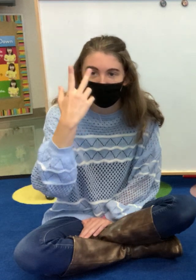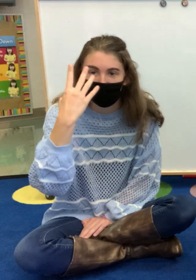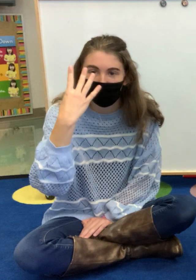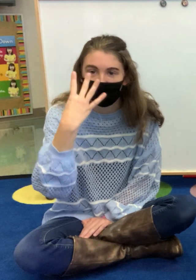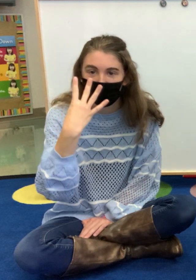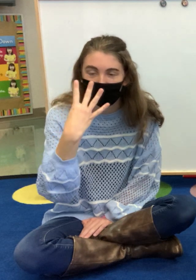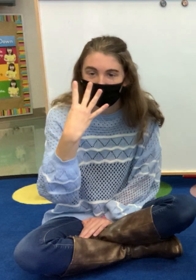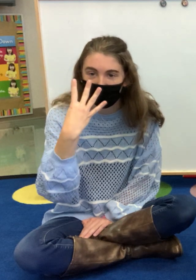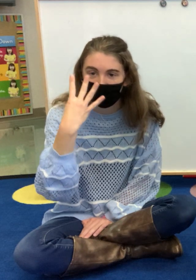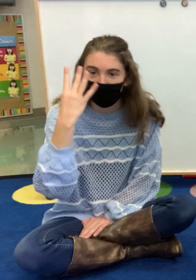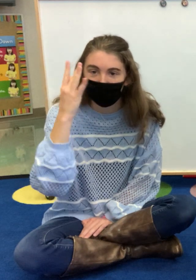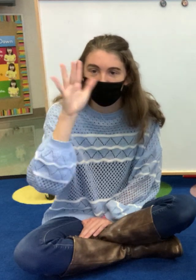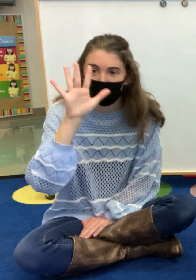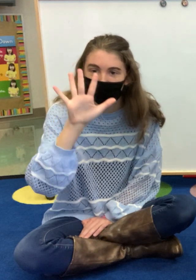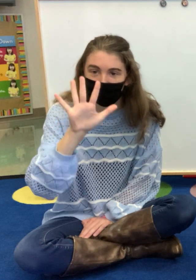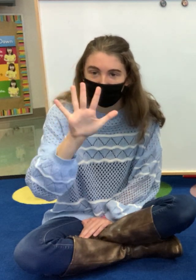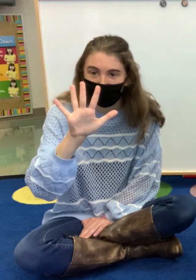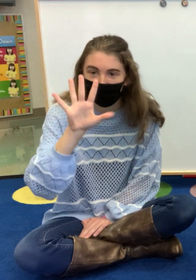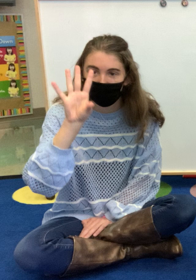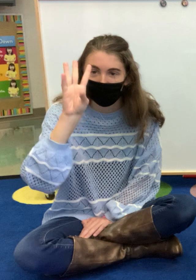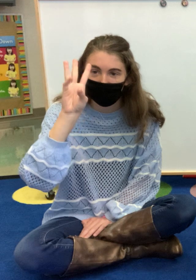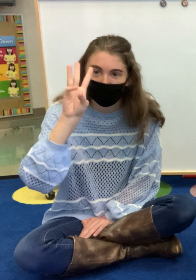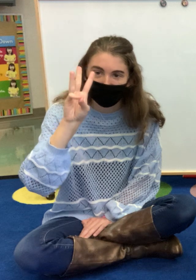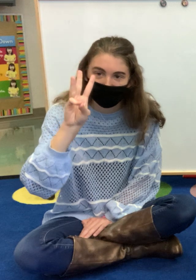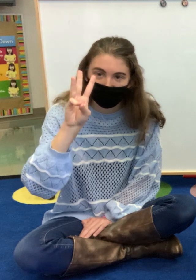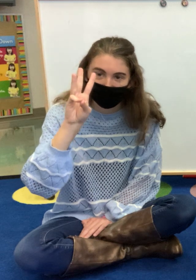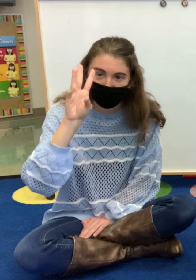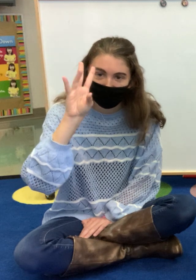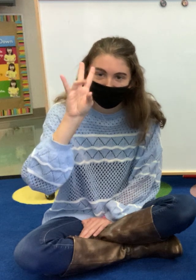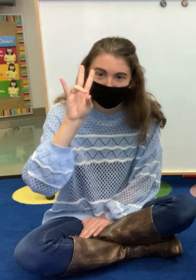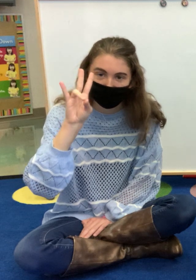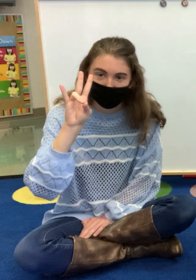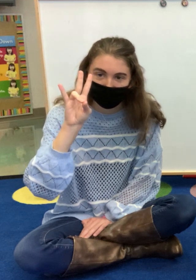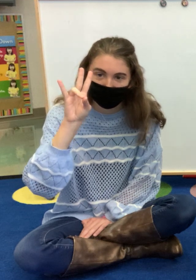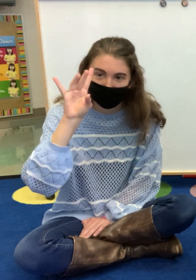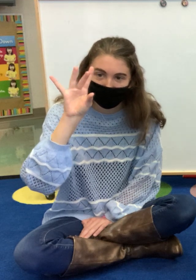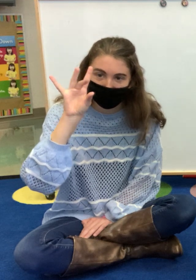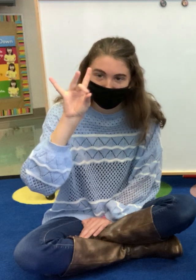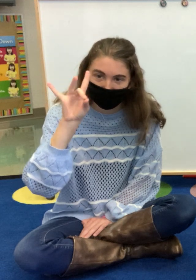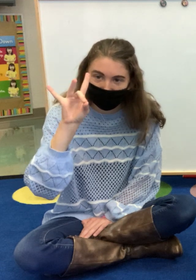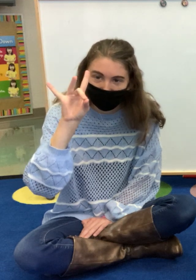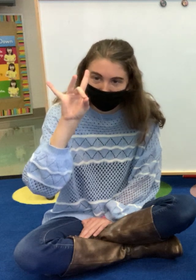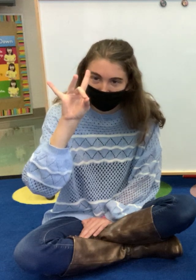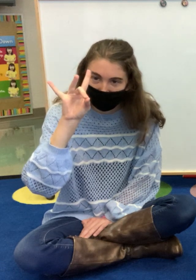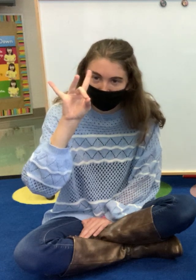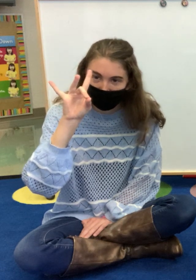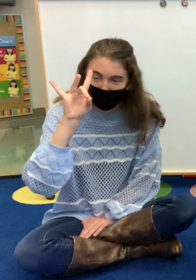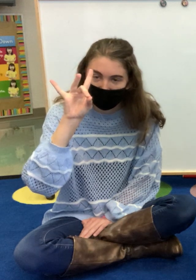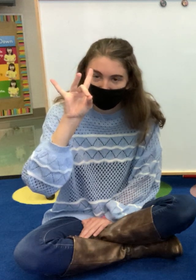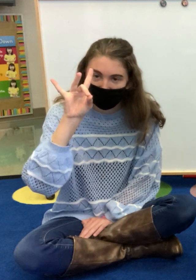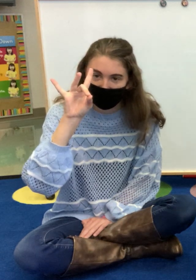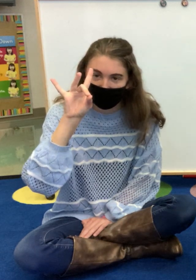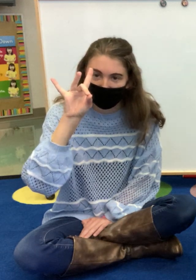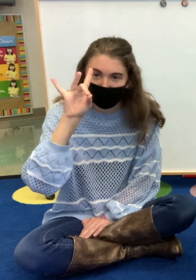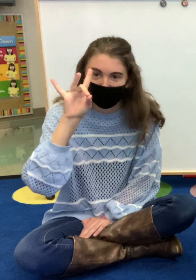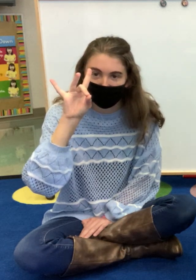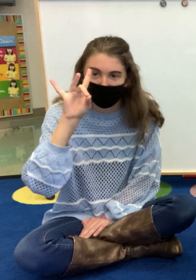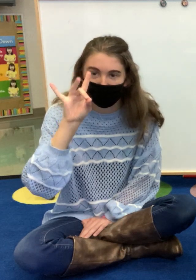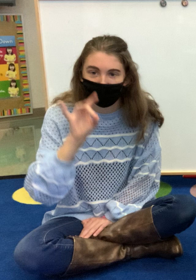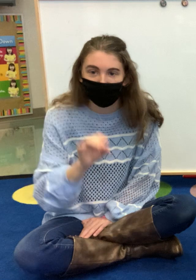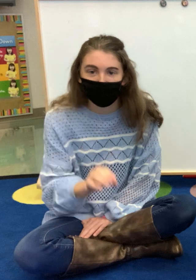three, four, five, six, seven, eight.